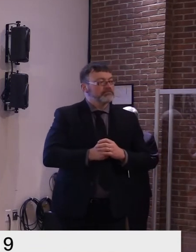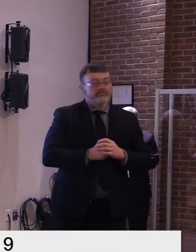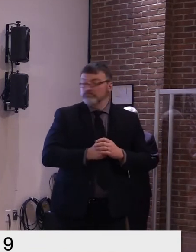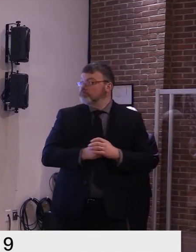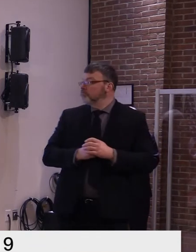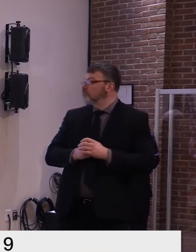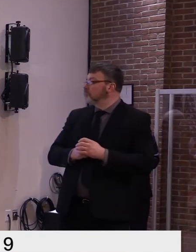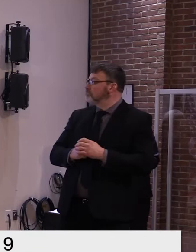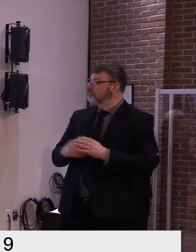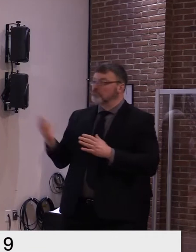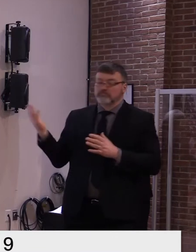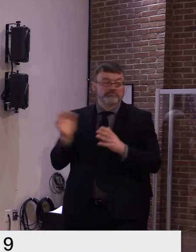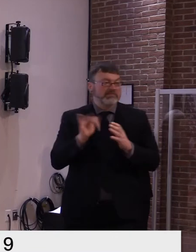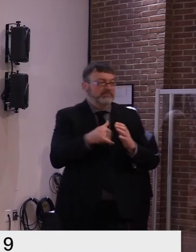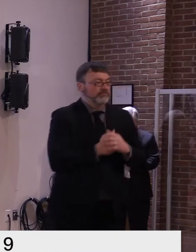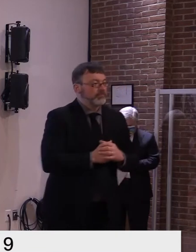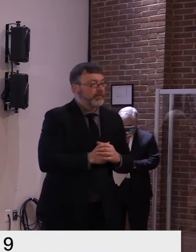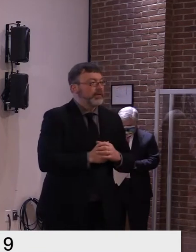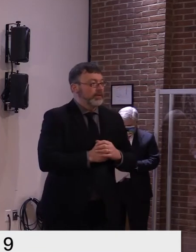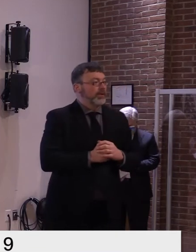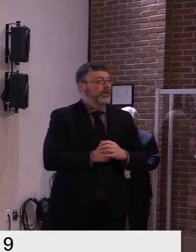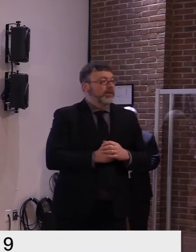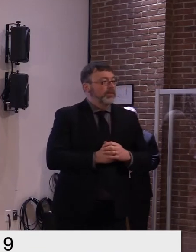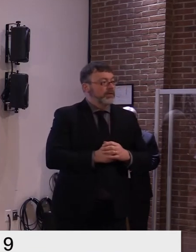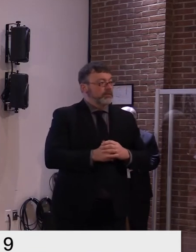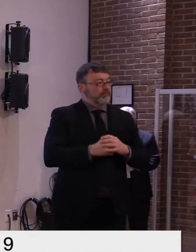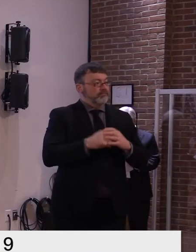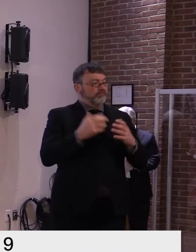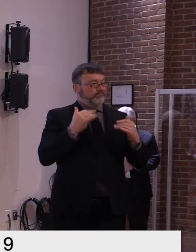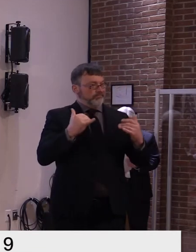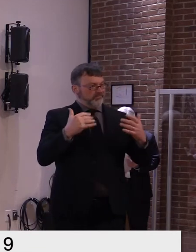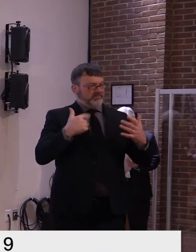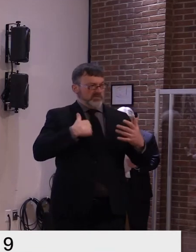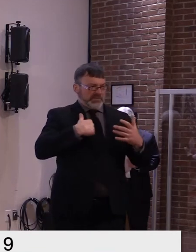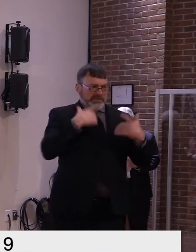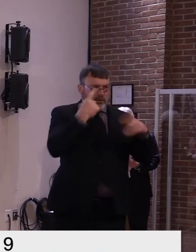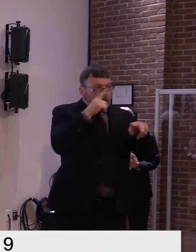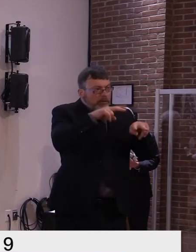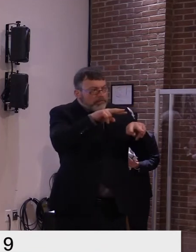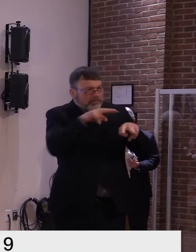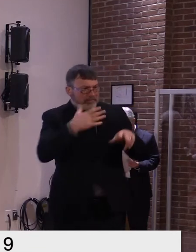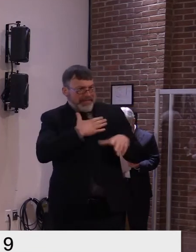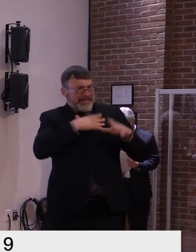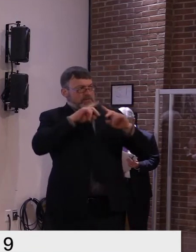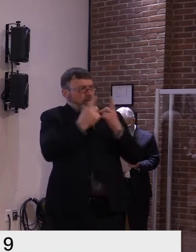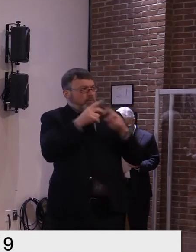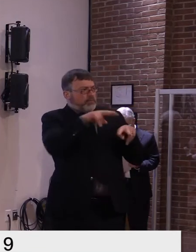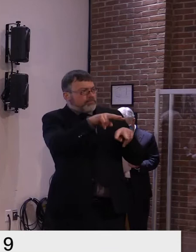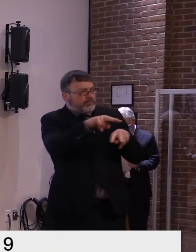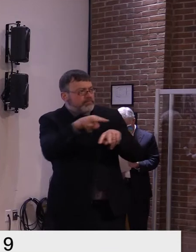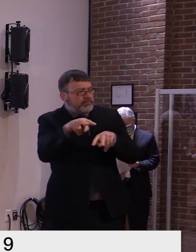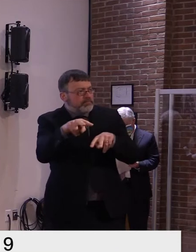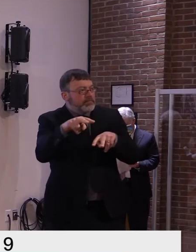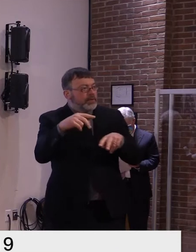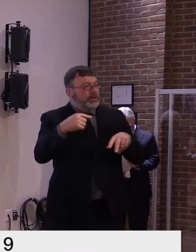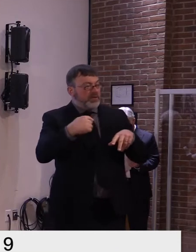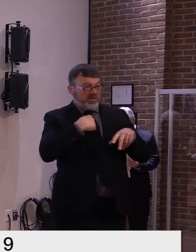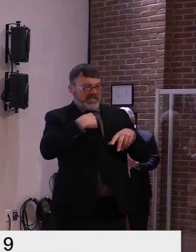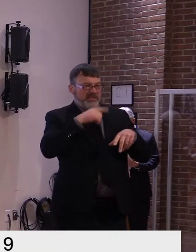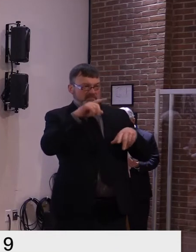We, you know, at any point in time, we follow at least 40 outbreaks,